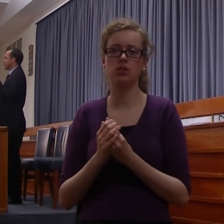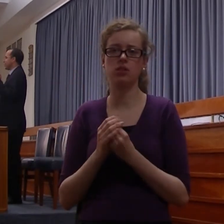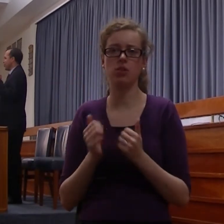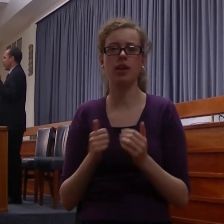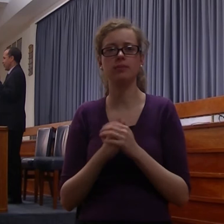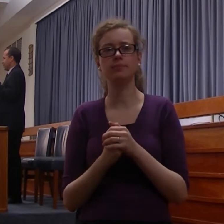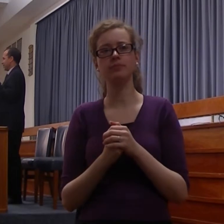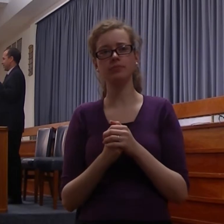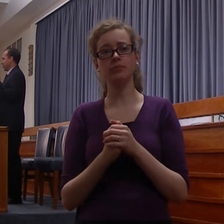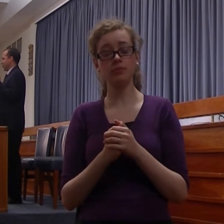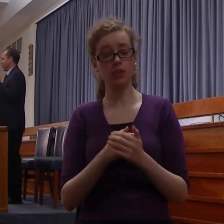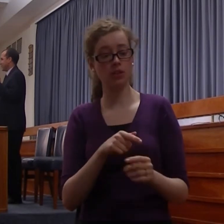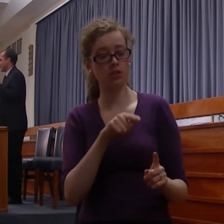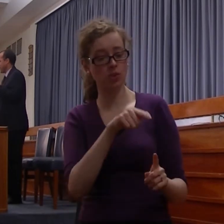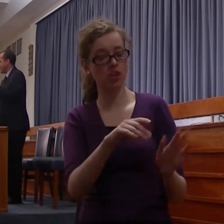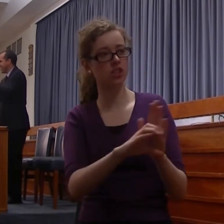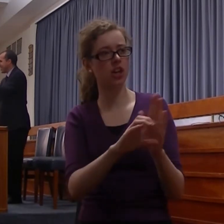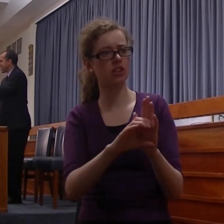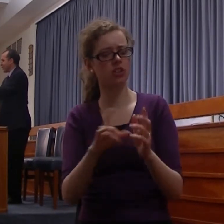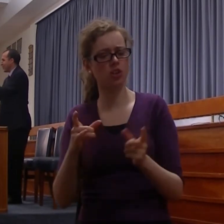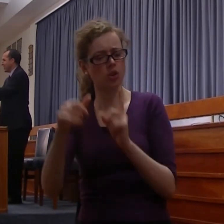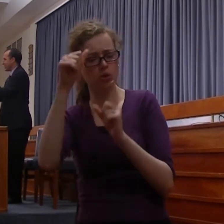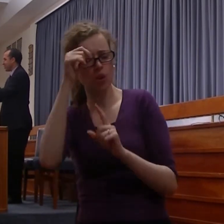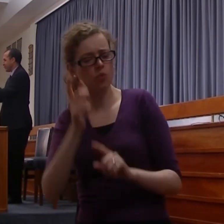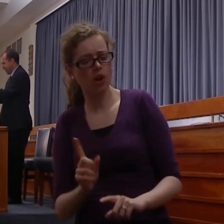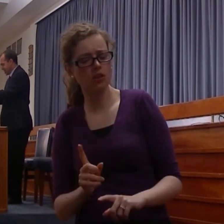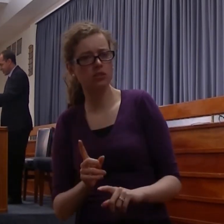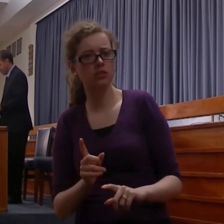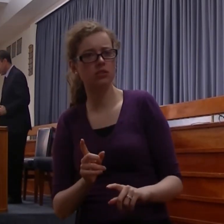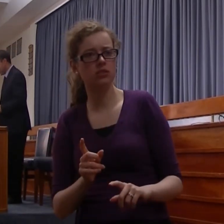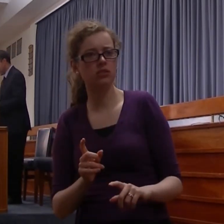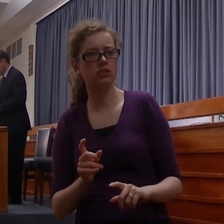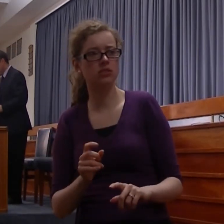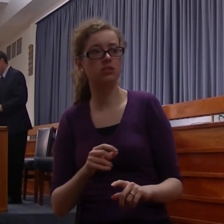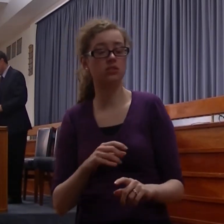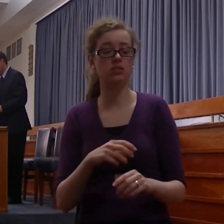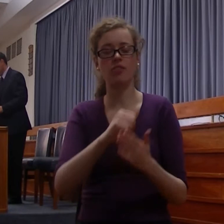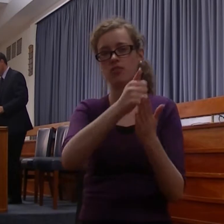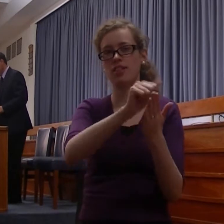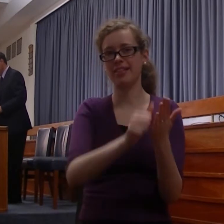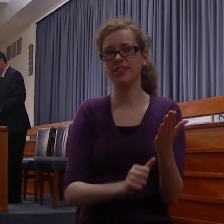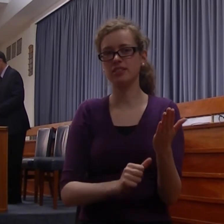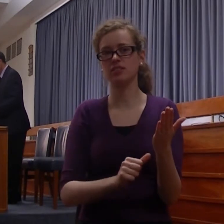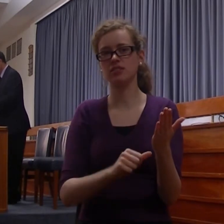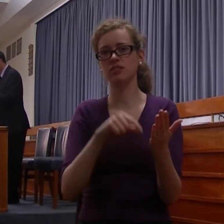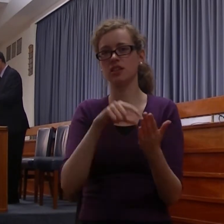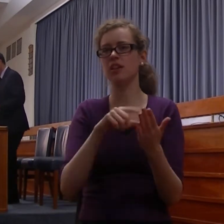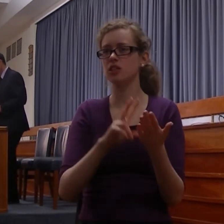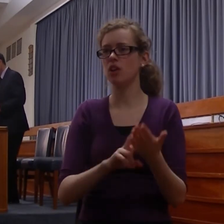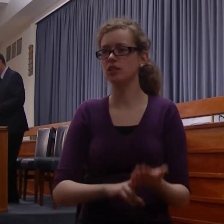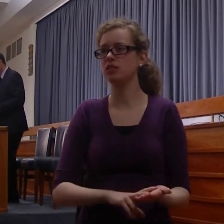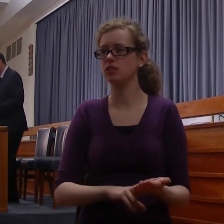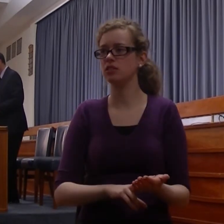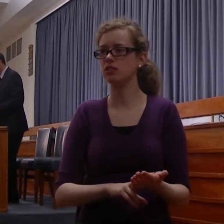hidden unto the living God. So that's very important. But what does he know about that church? And